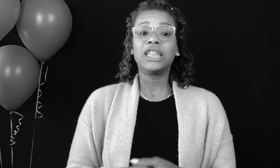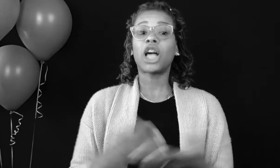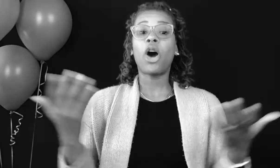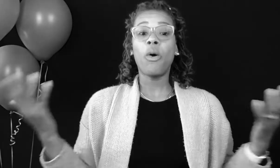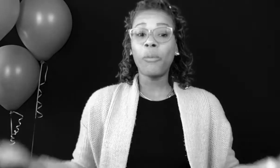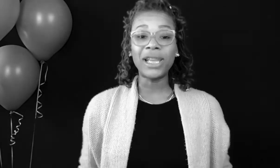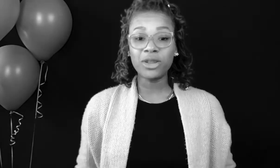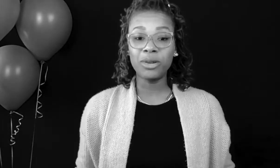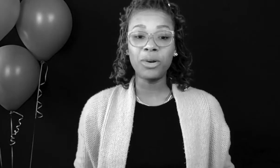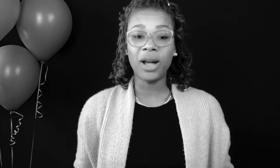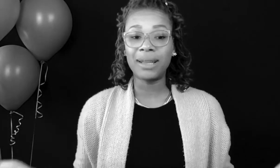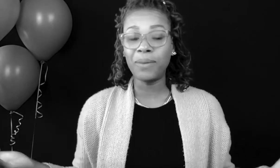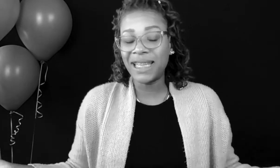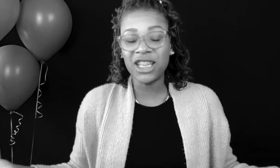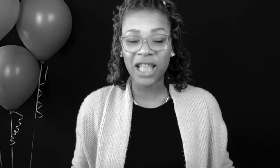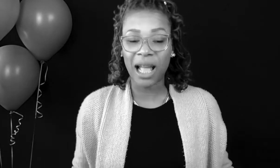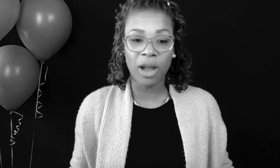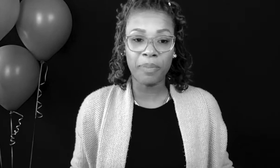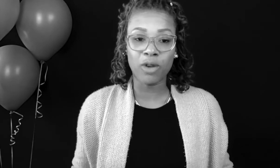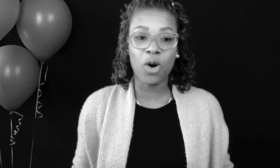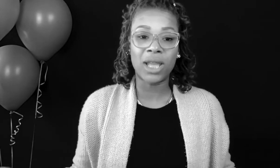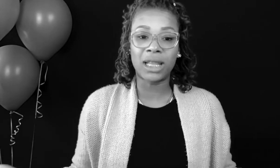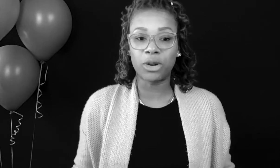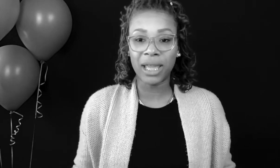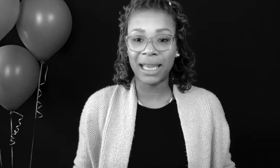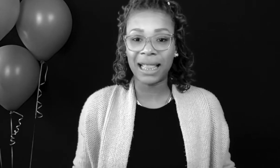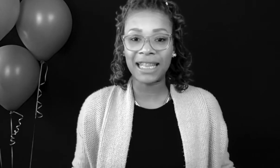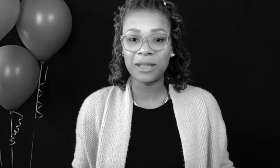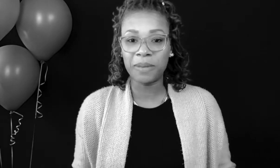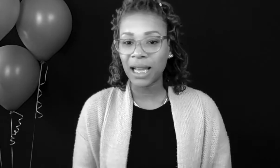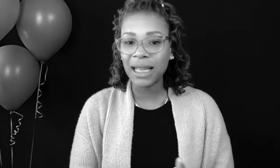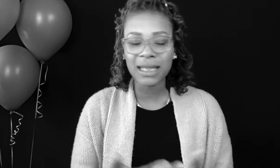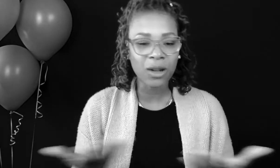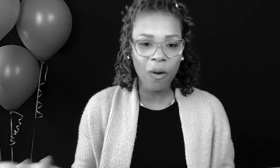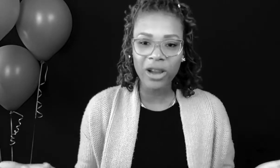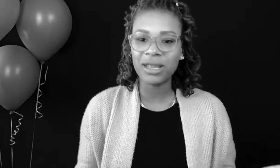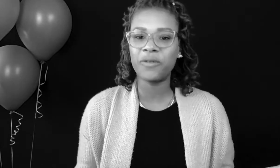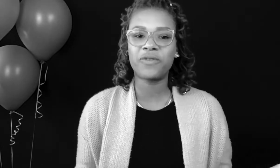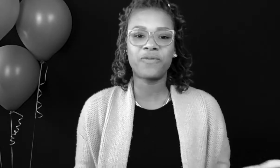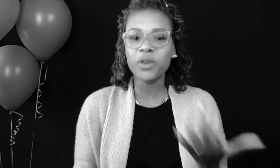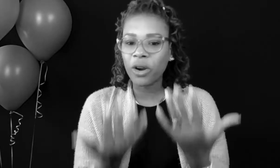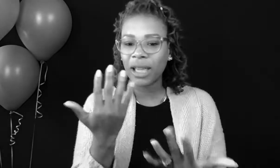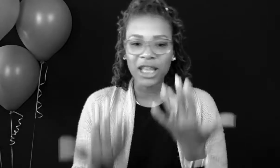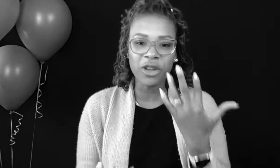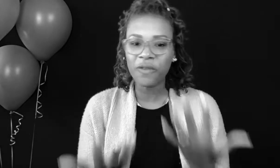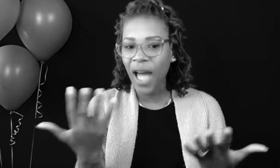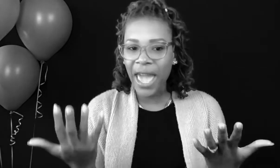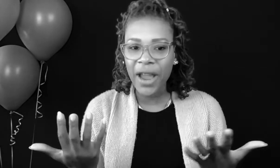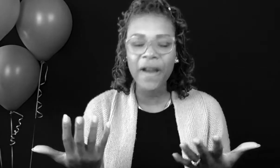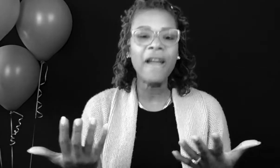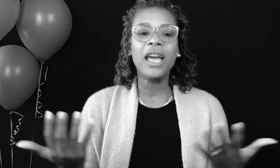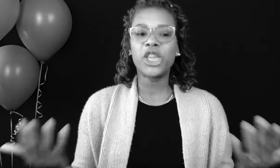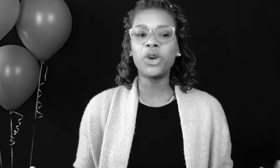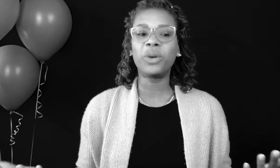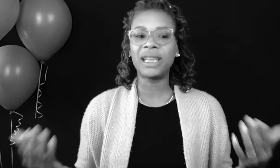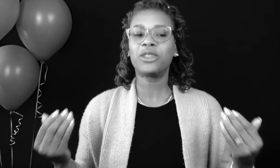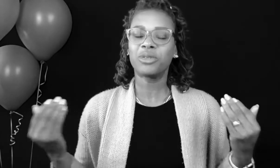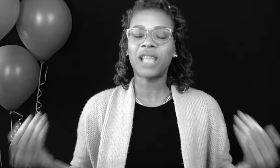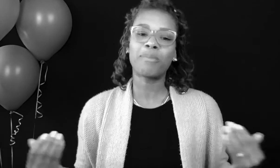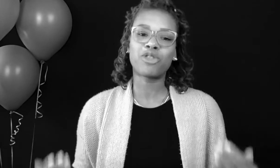So we teach stop, drop, and roll in the little kid classes because, of course, if you were to catch on fire, you would need to stop, drop, and